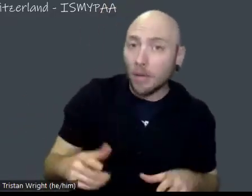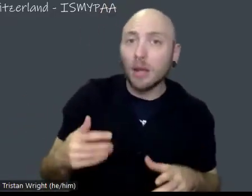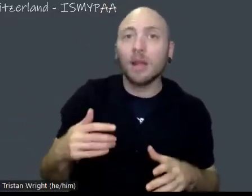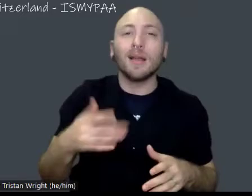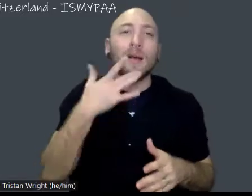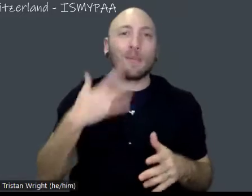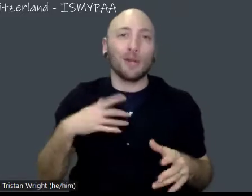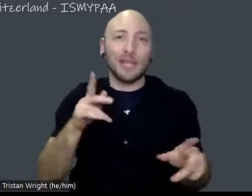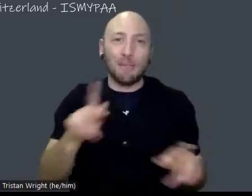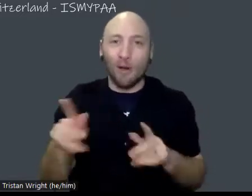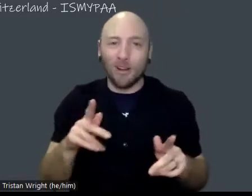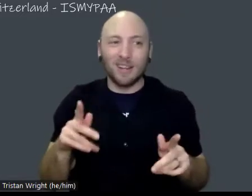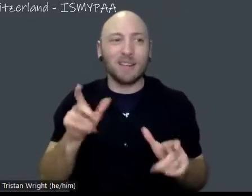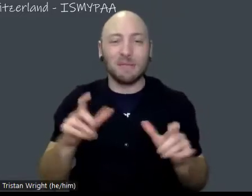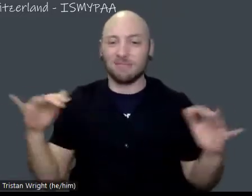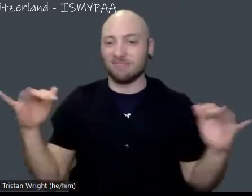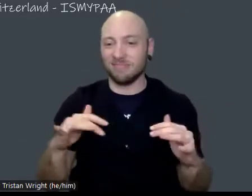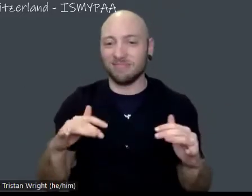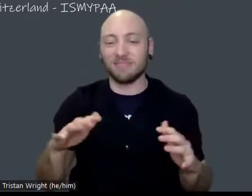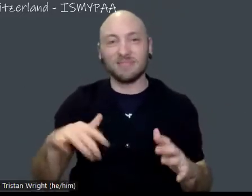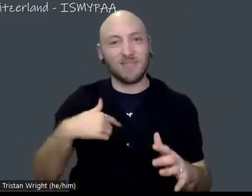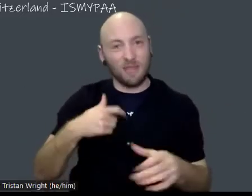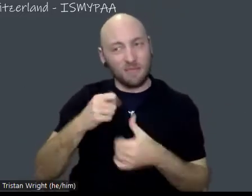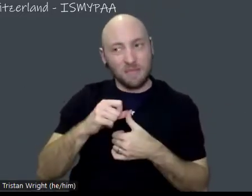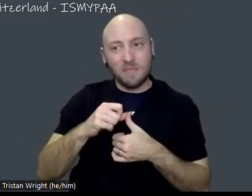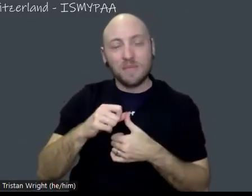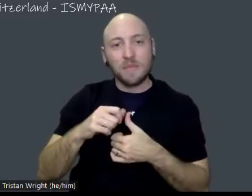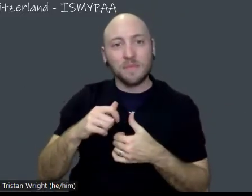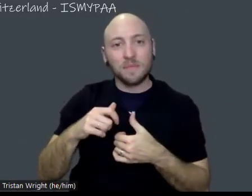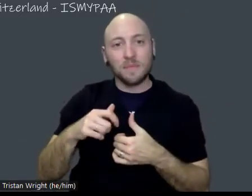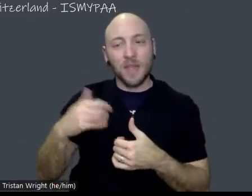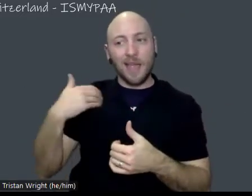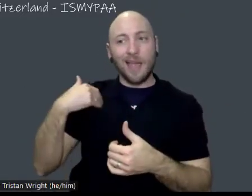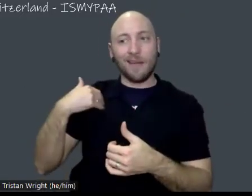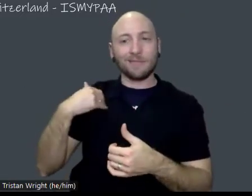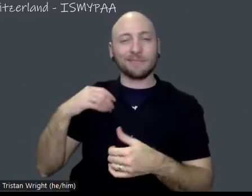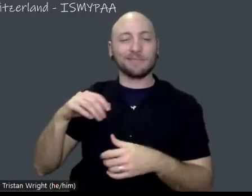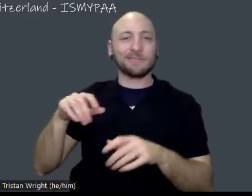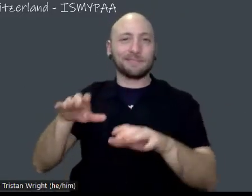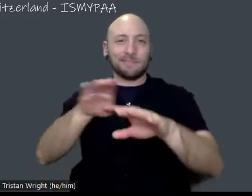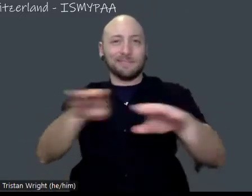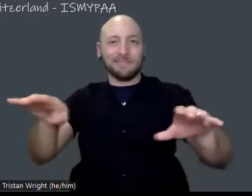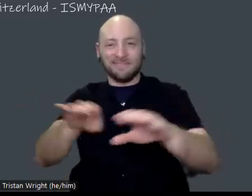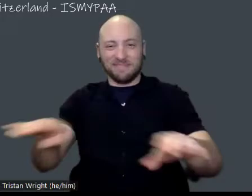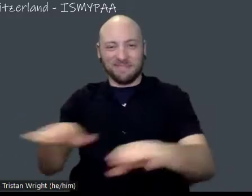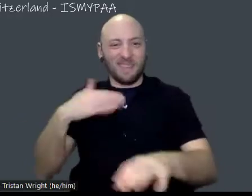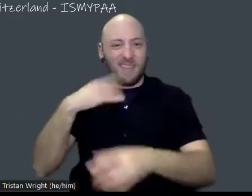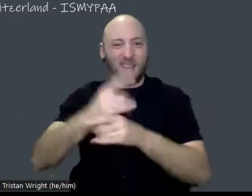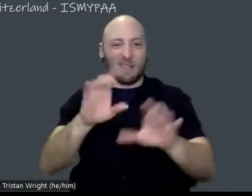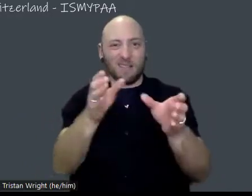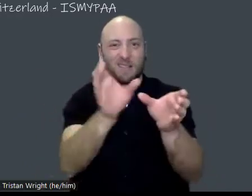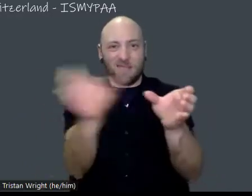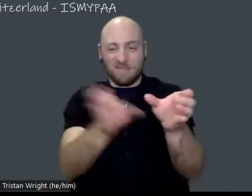I remember I just drank out of the alcohol bar. And it